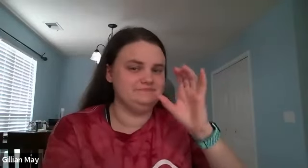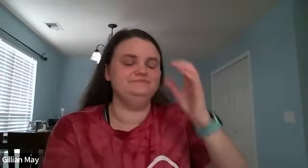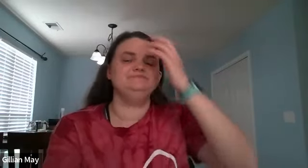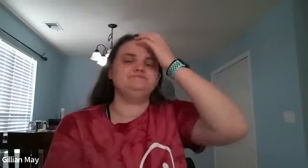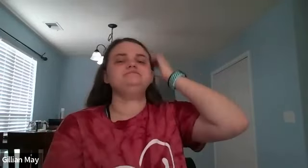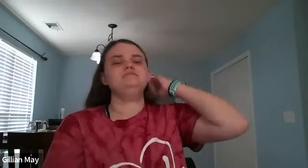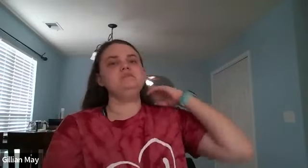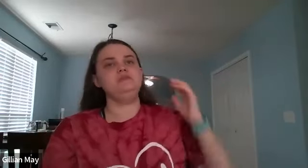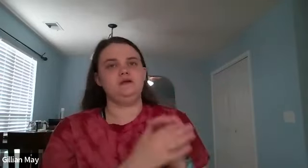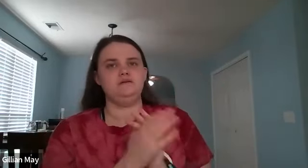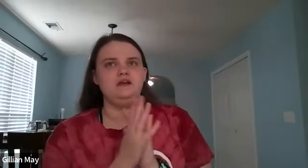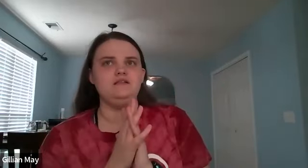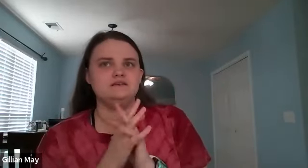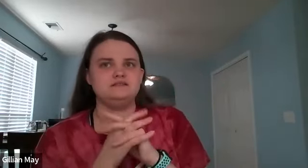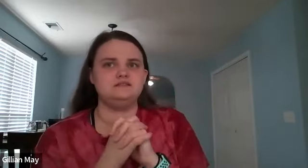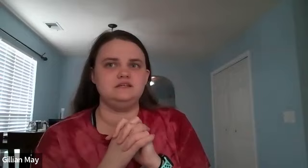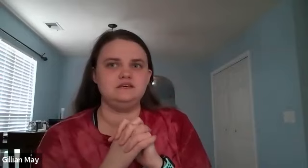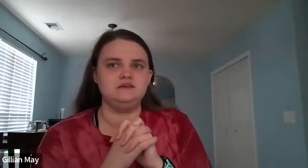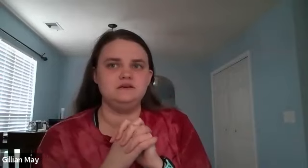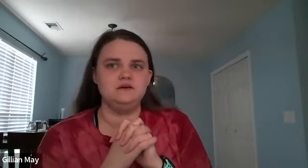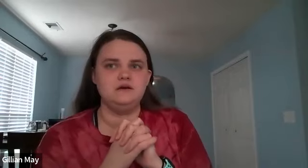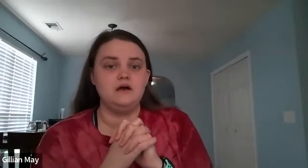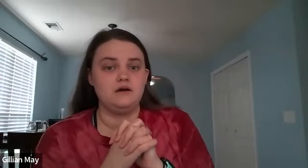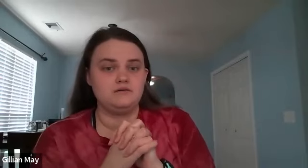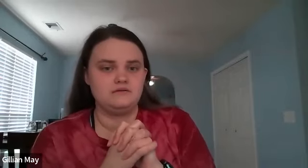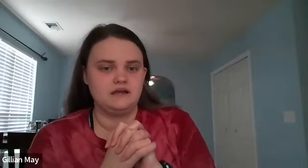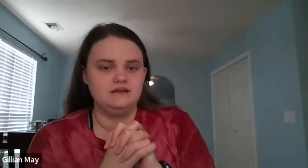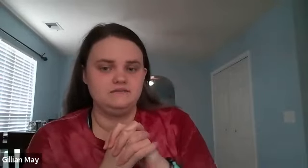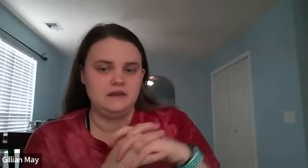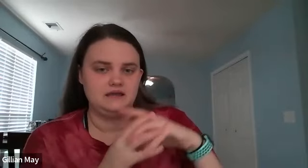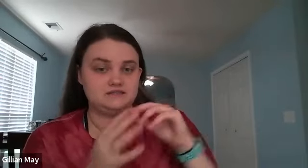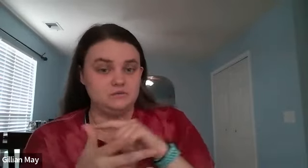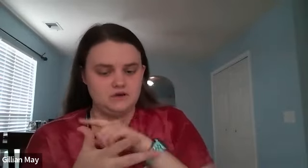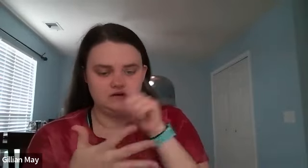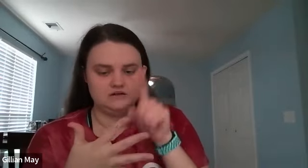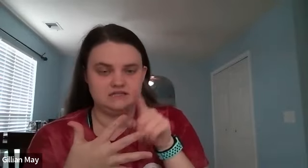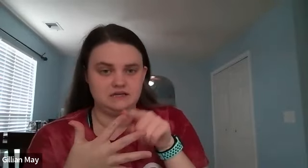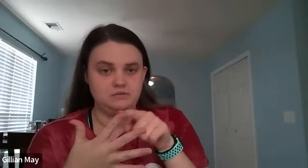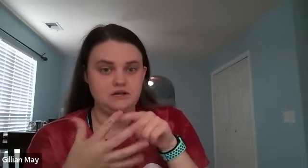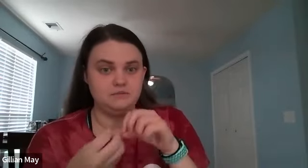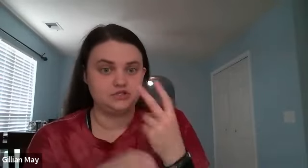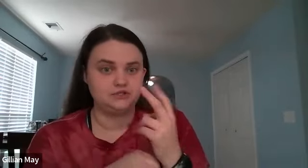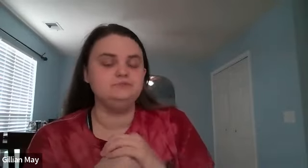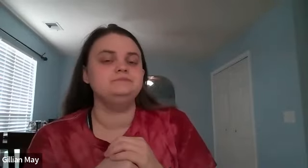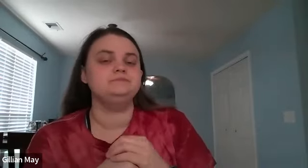Mm-hmm. Okay, let's see. All right, next one, our second one, number 2.